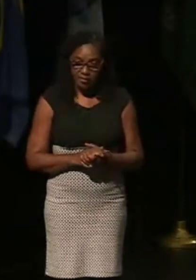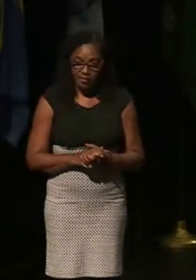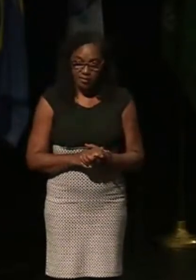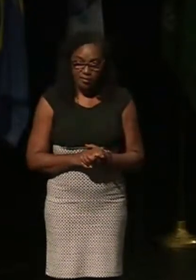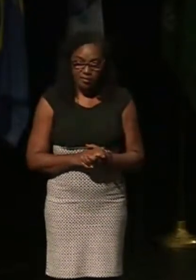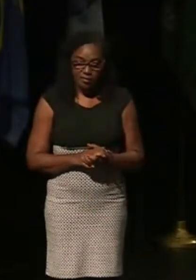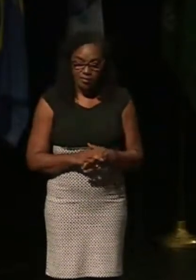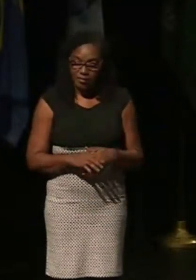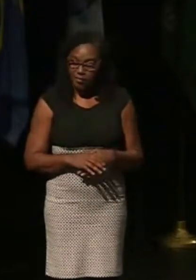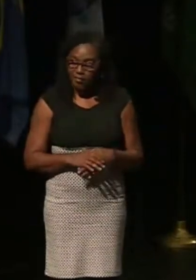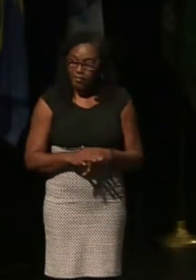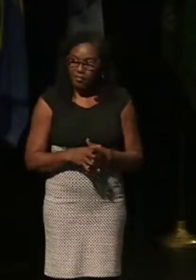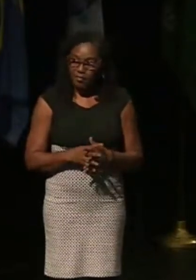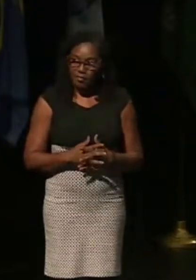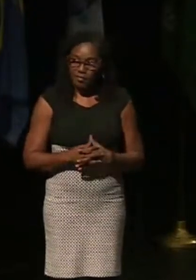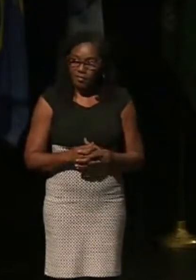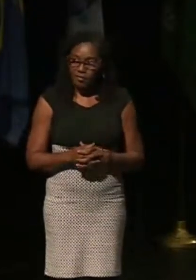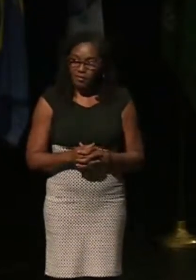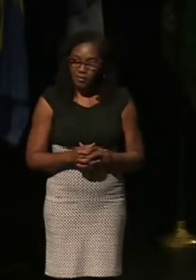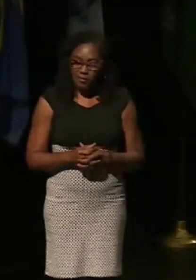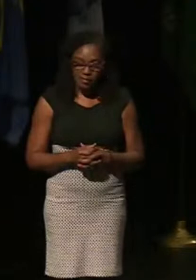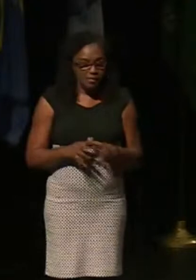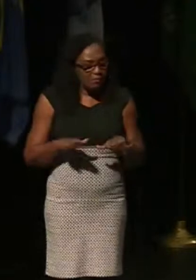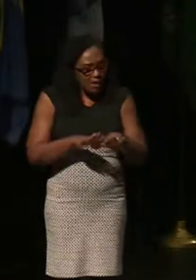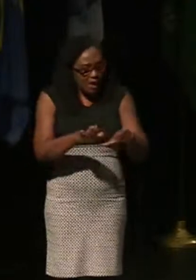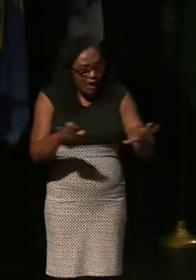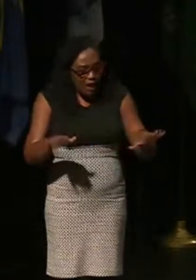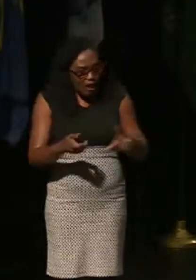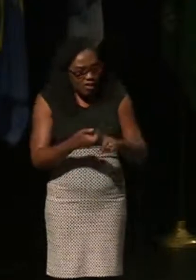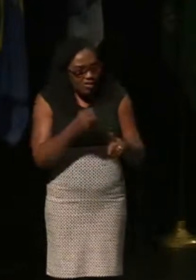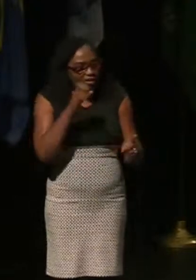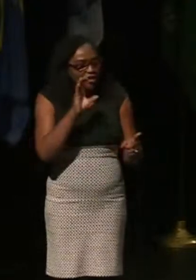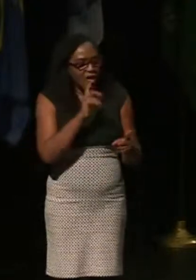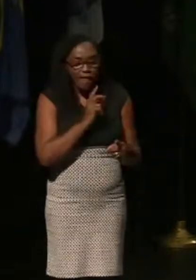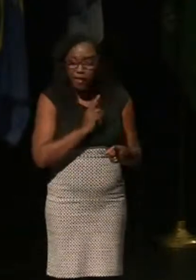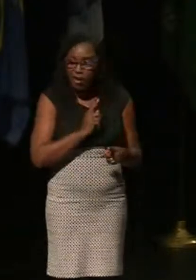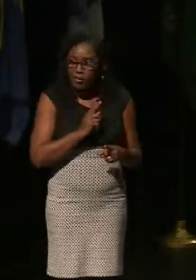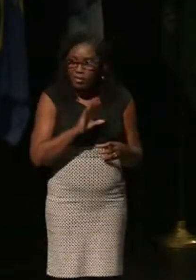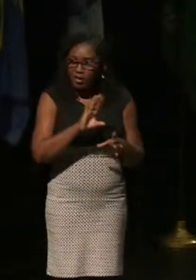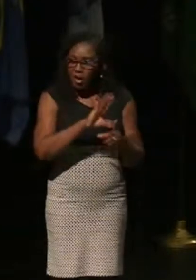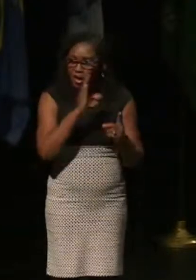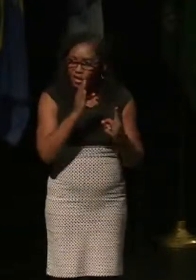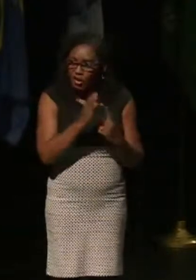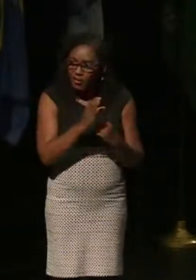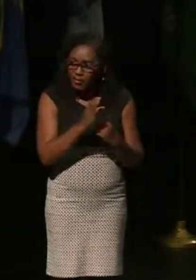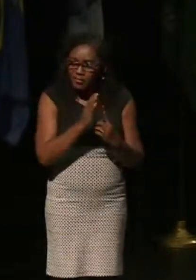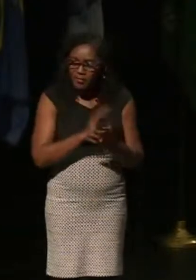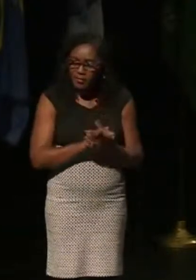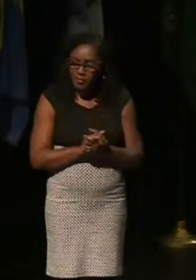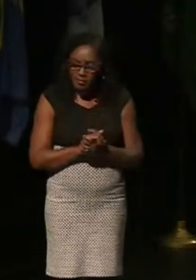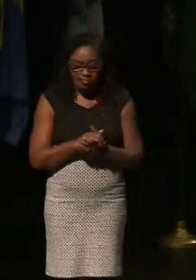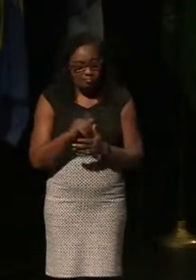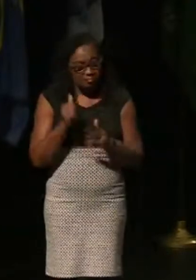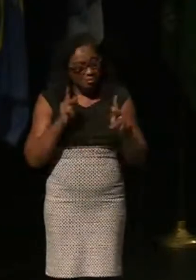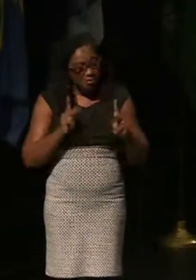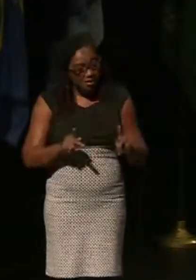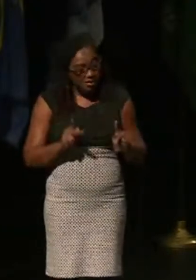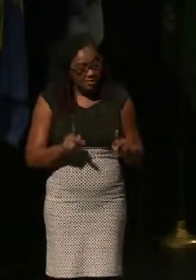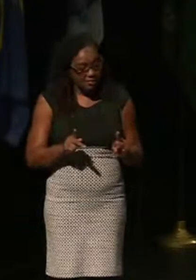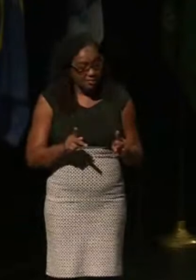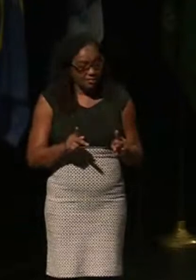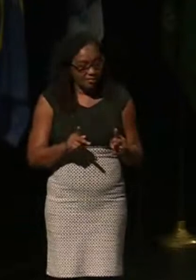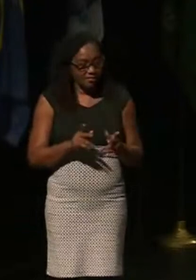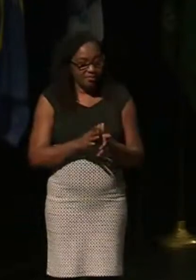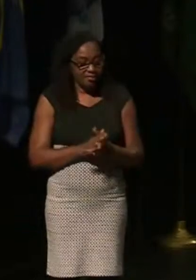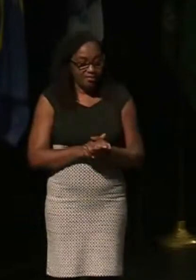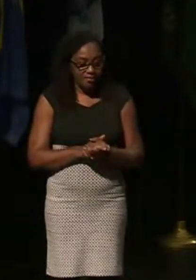To turn to areas of culture and other areas, Dr. Mia Gormandy Benjamin, assistant professor in